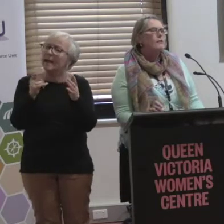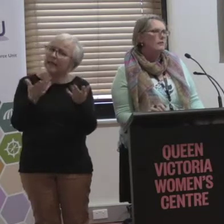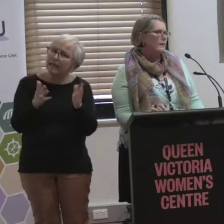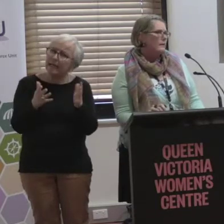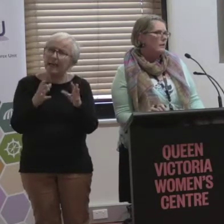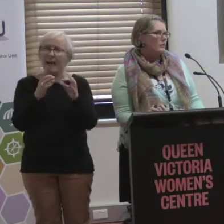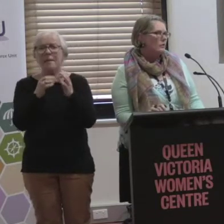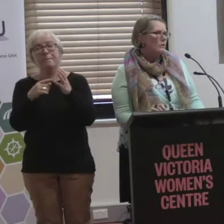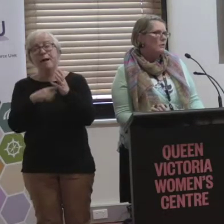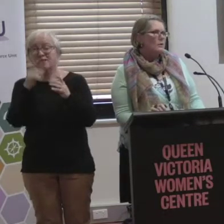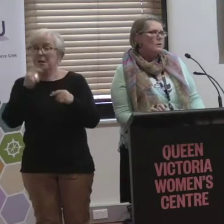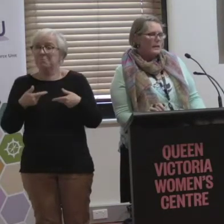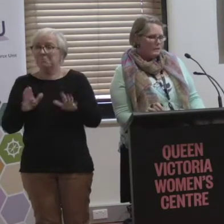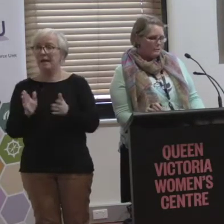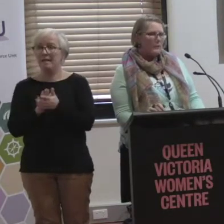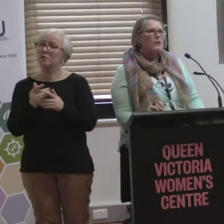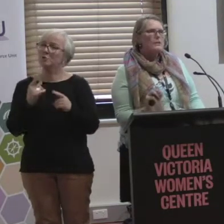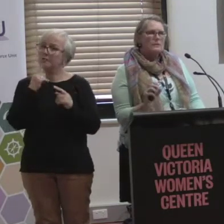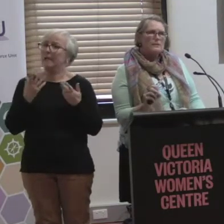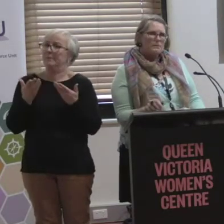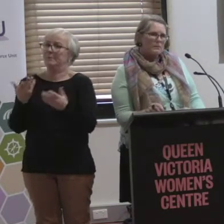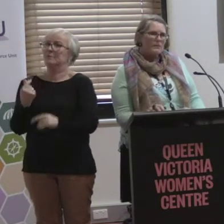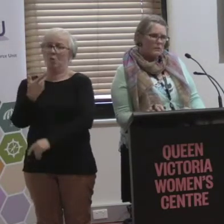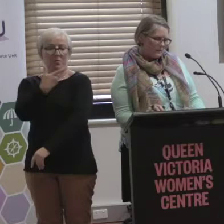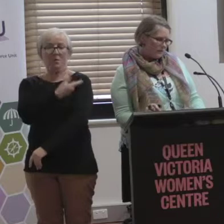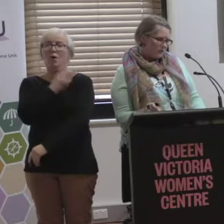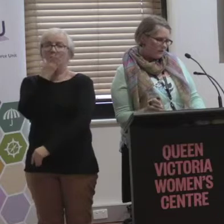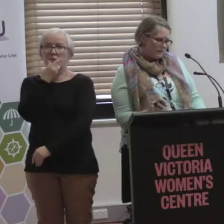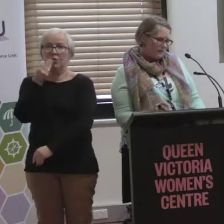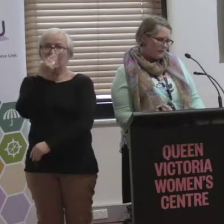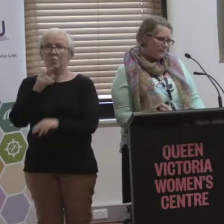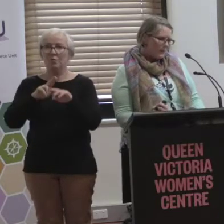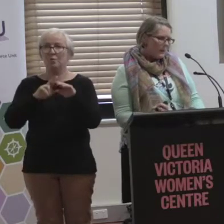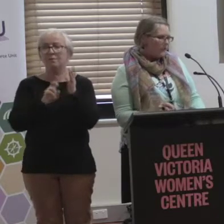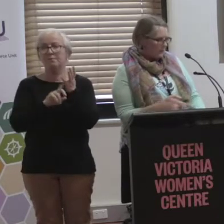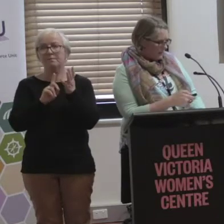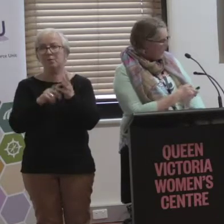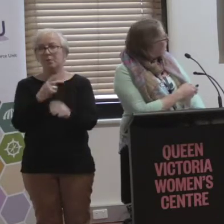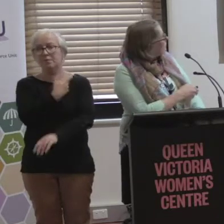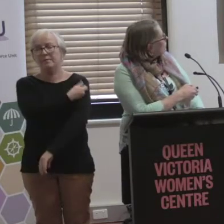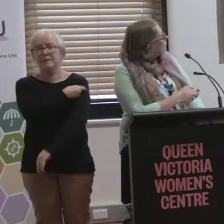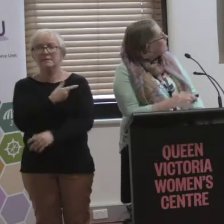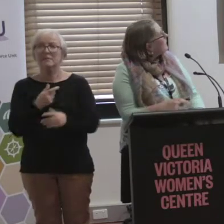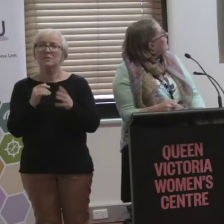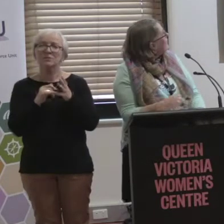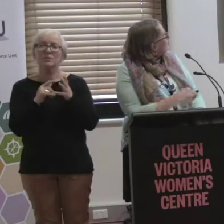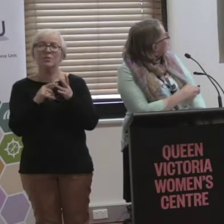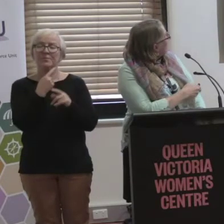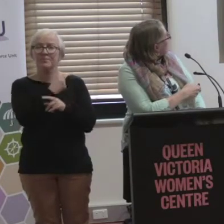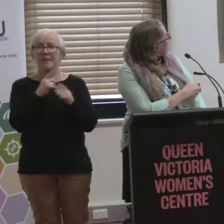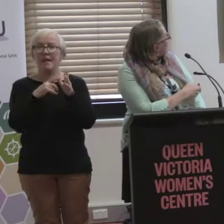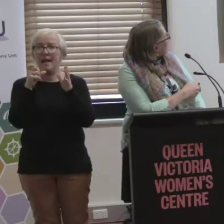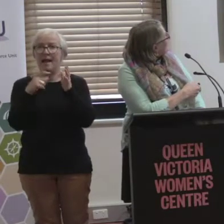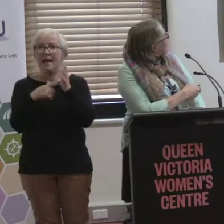a flu vaccination. So it's specific to the decision that's at hand. So the Act talks about,